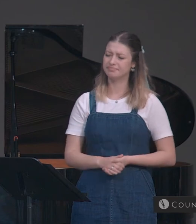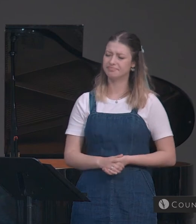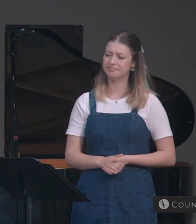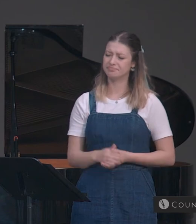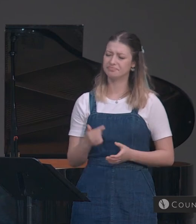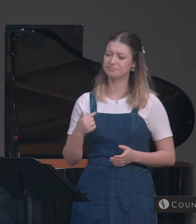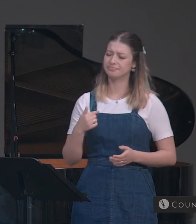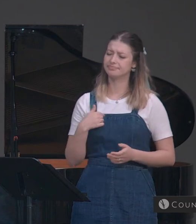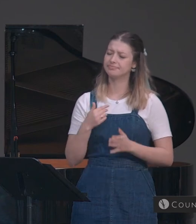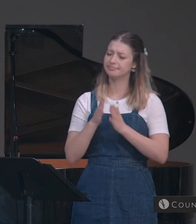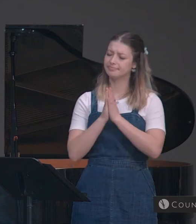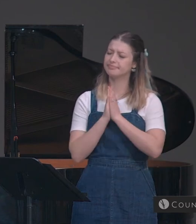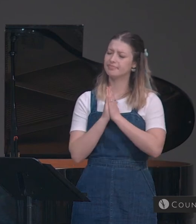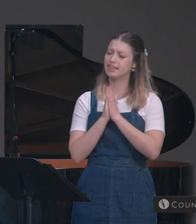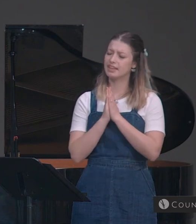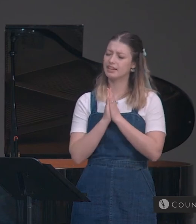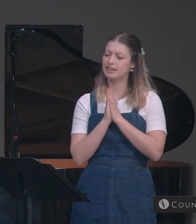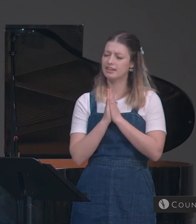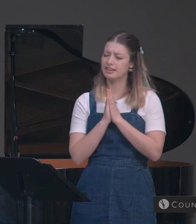we pray that